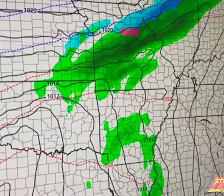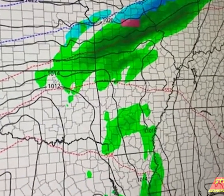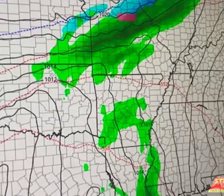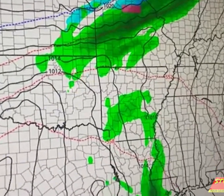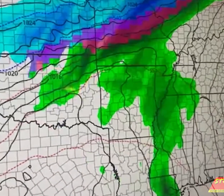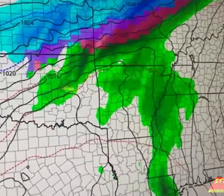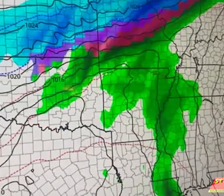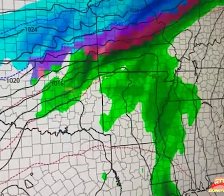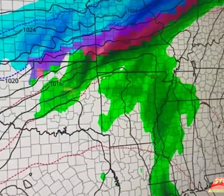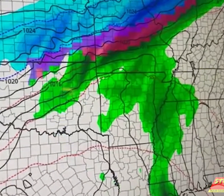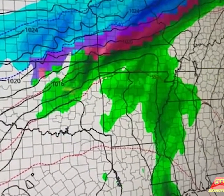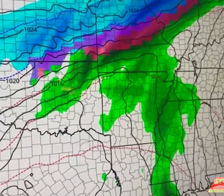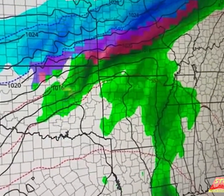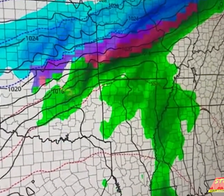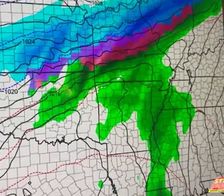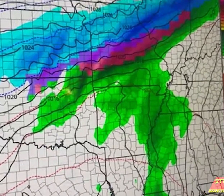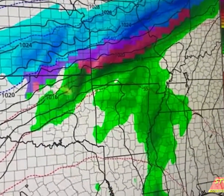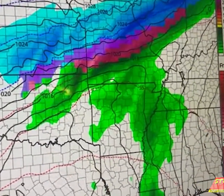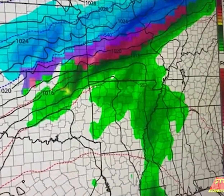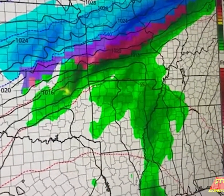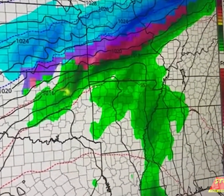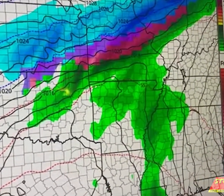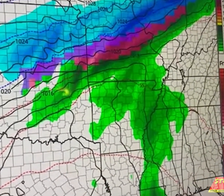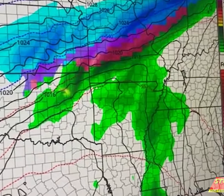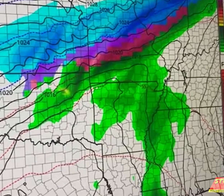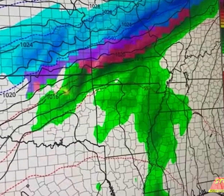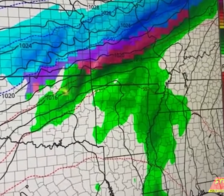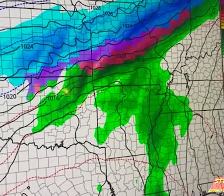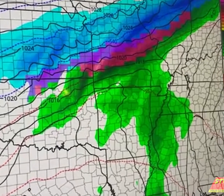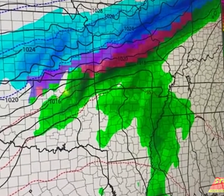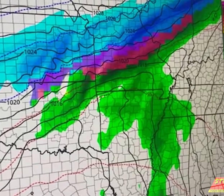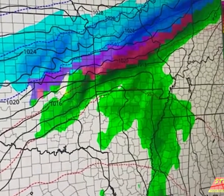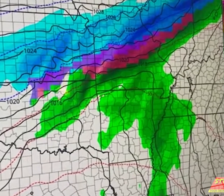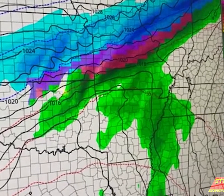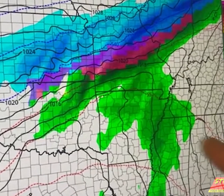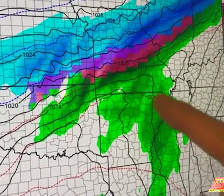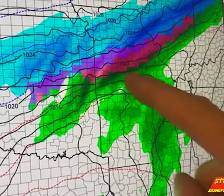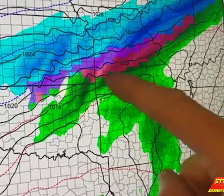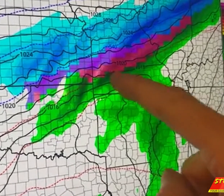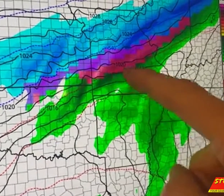p.m. Tuesday. This is midnight Wednesday, Tuesday night Wednesday. And that you can see right there, Springfield.